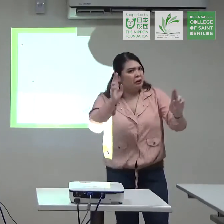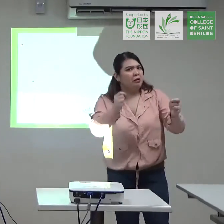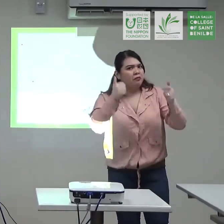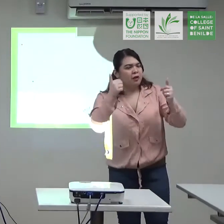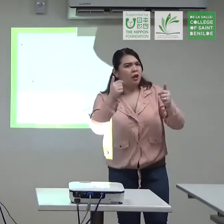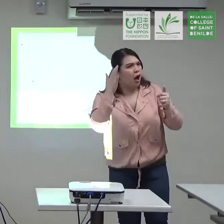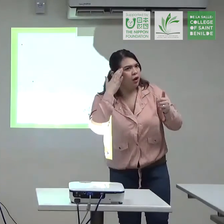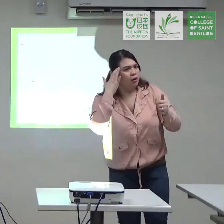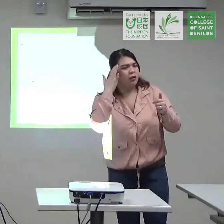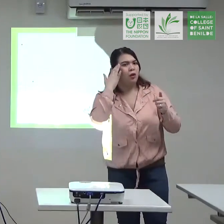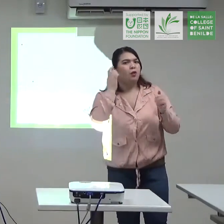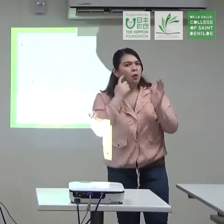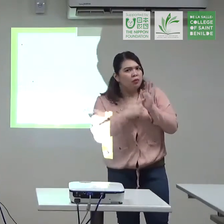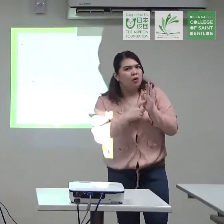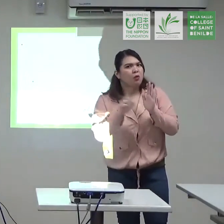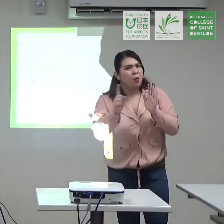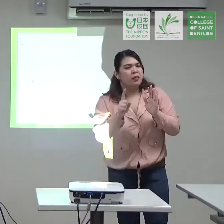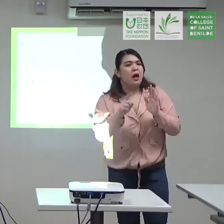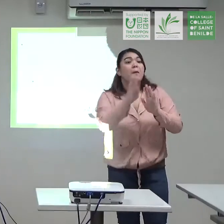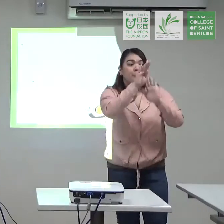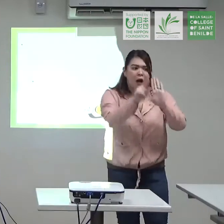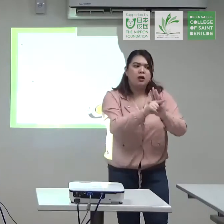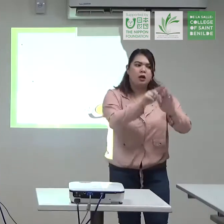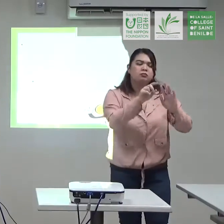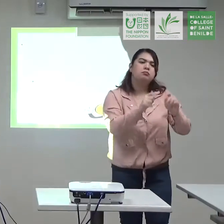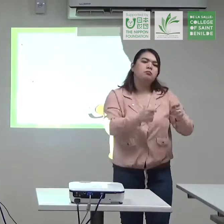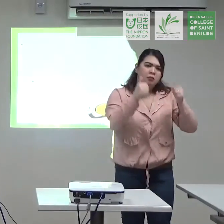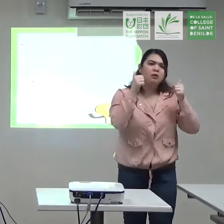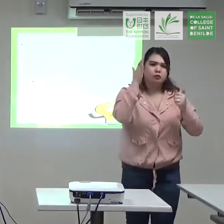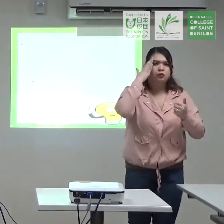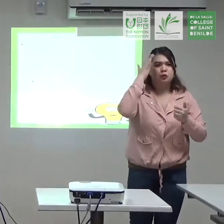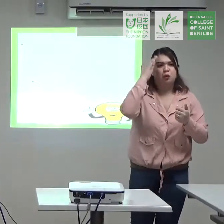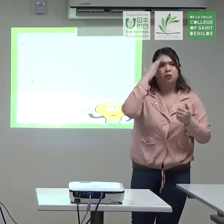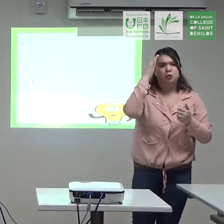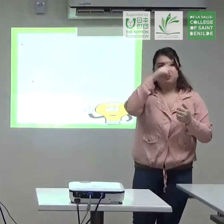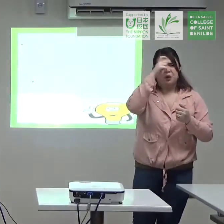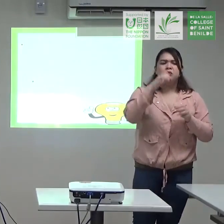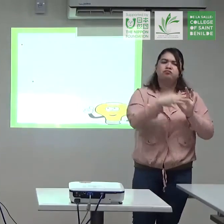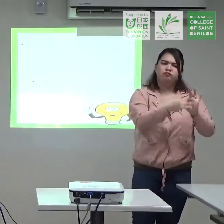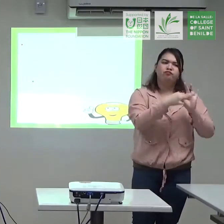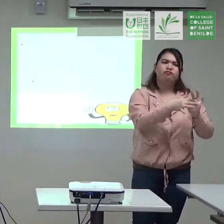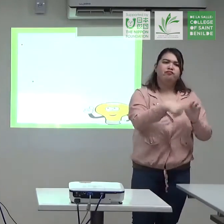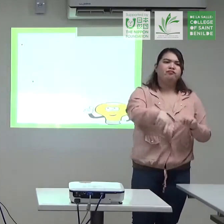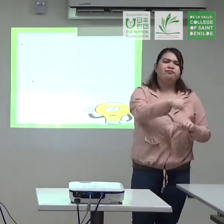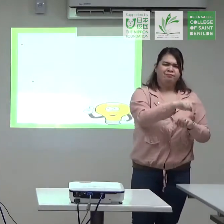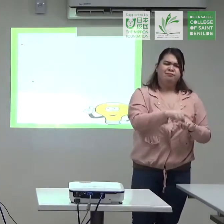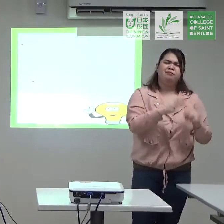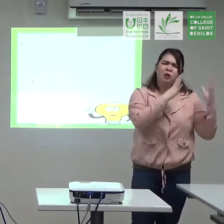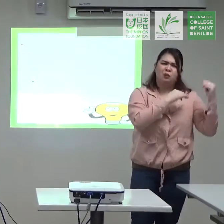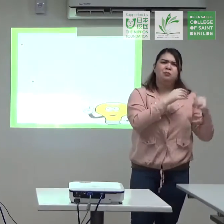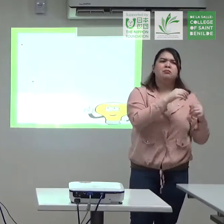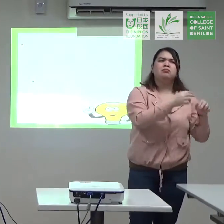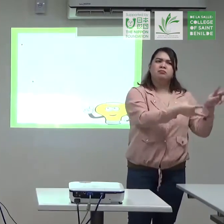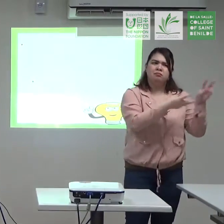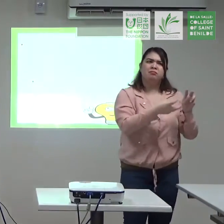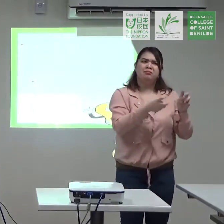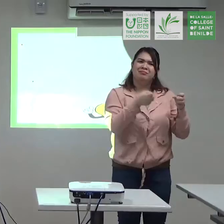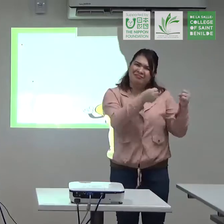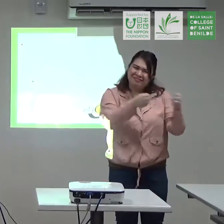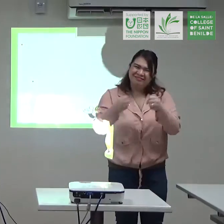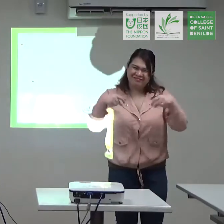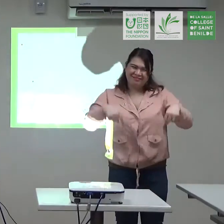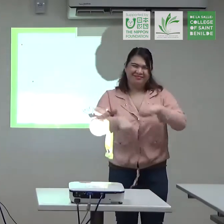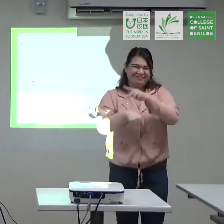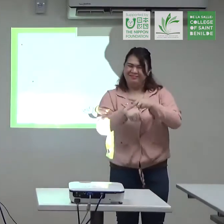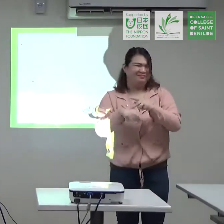status. Madali ma-profile ka. Because it's so nice to have a strategy in our country,